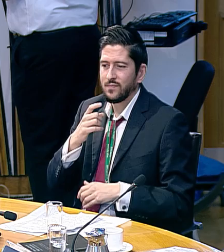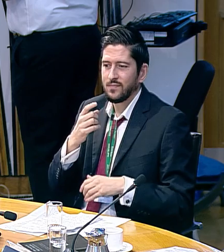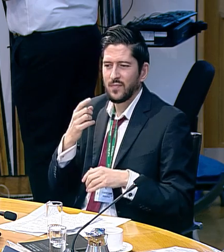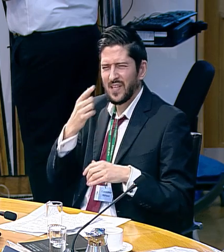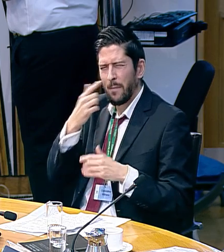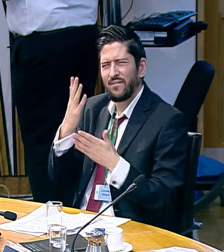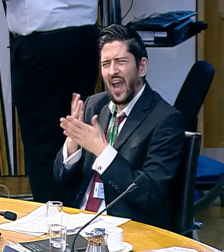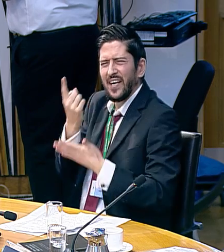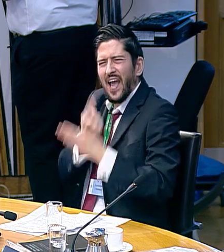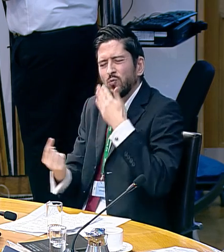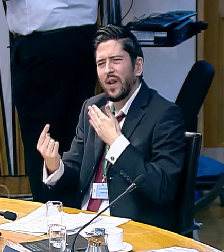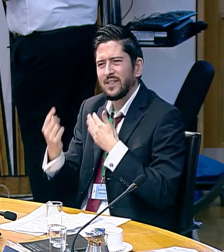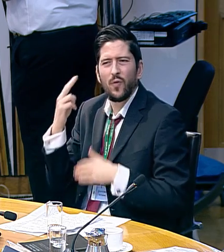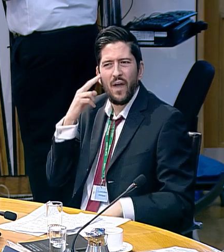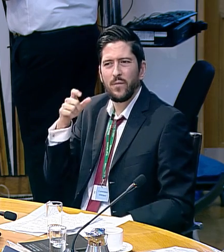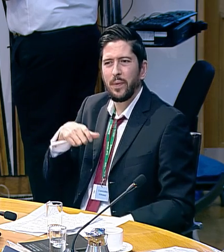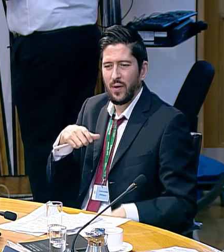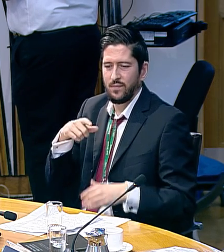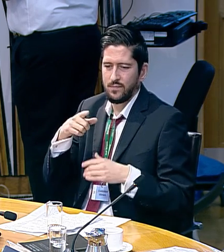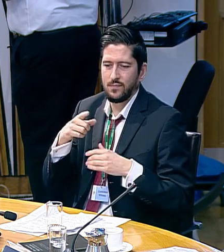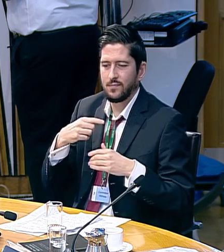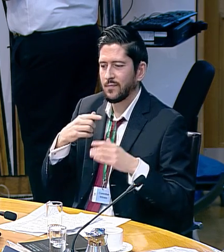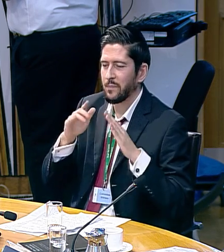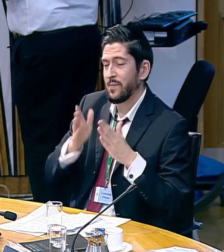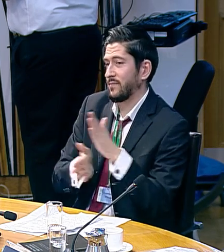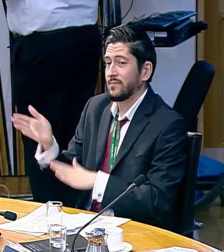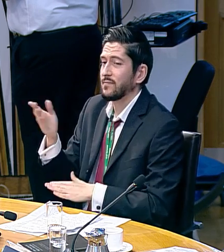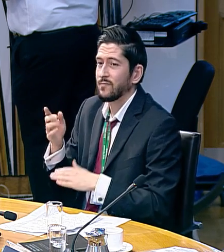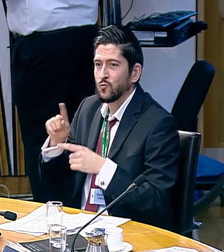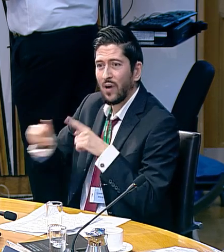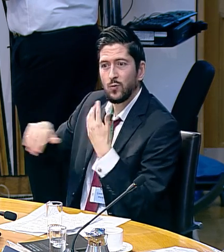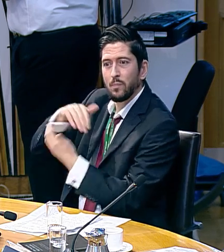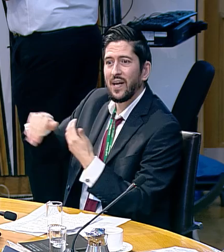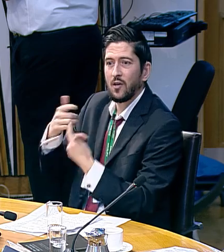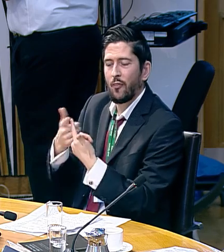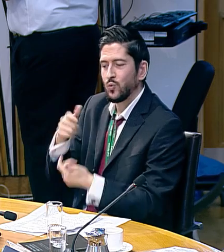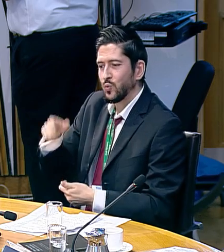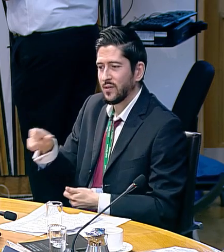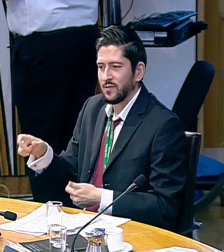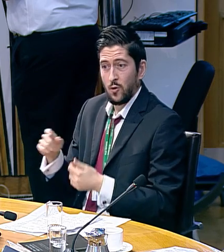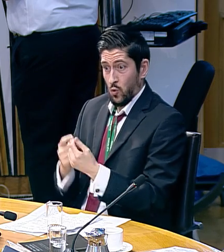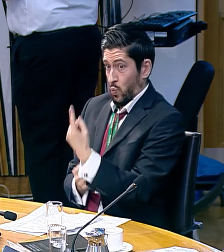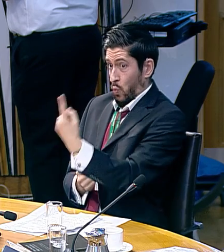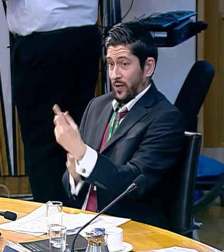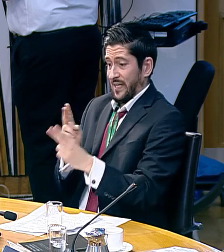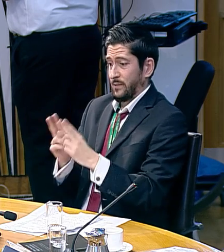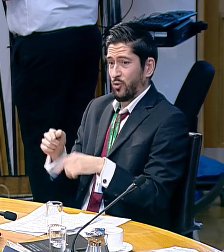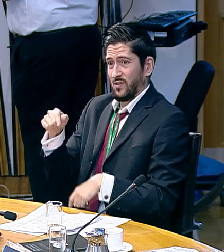Also, around about break times and lunch breaks, for a deaf person being there on their own, trying to mix and socialise with